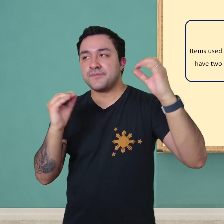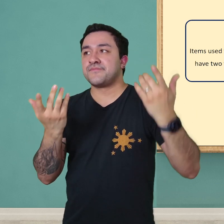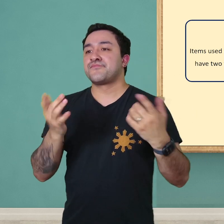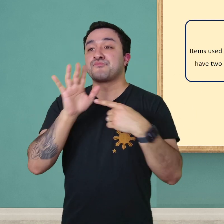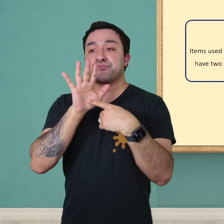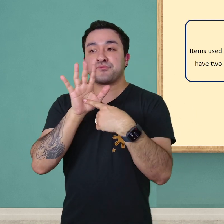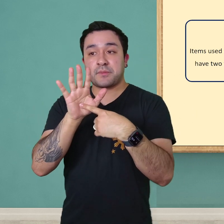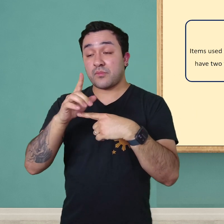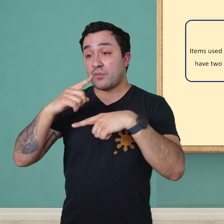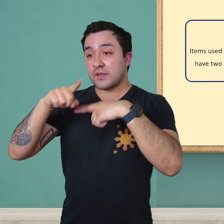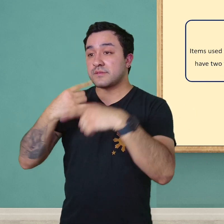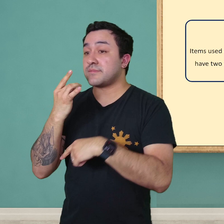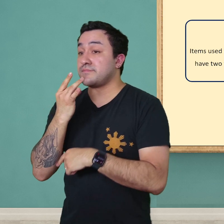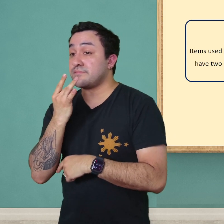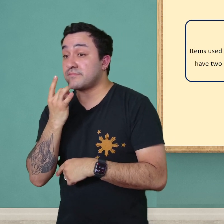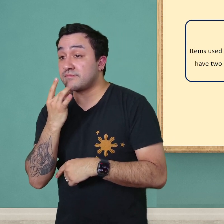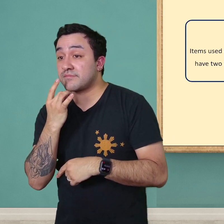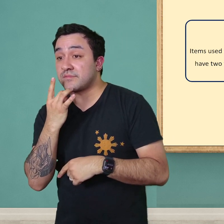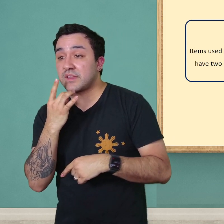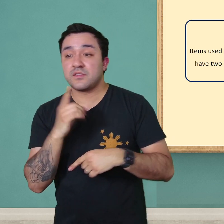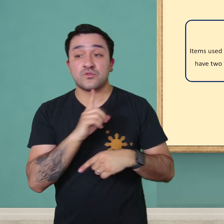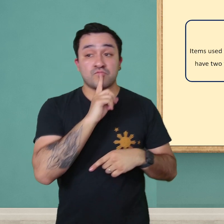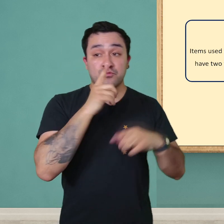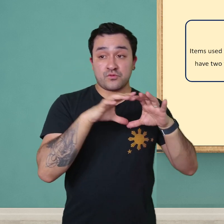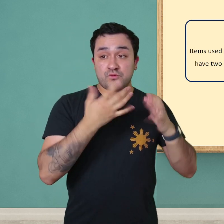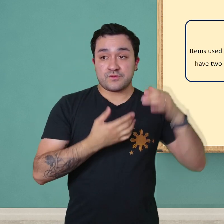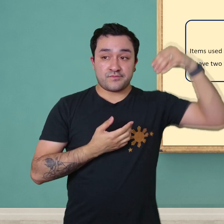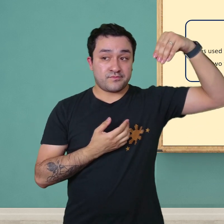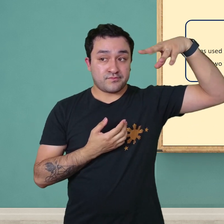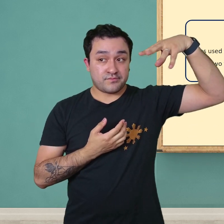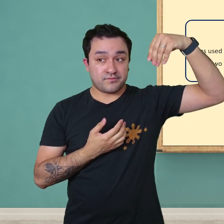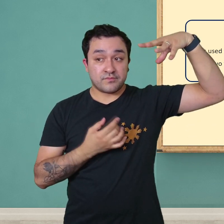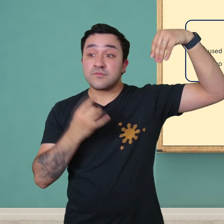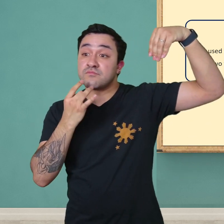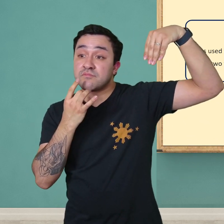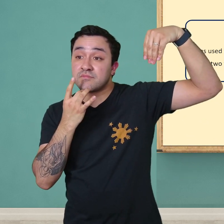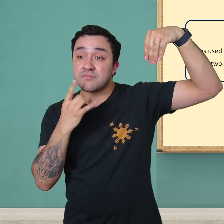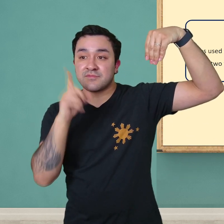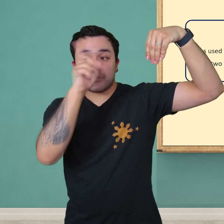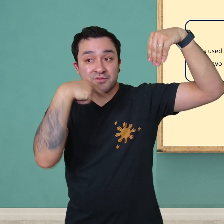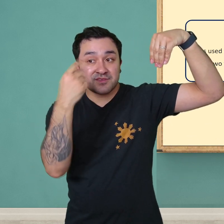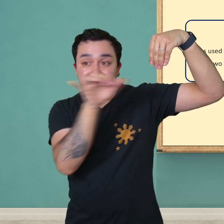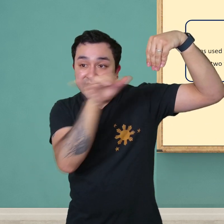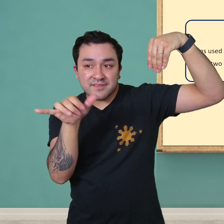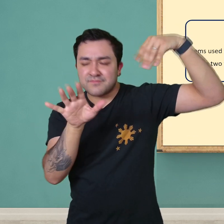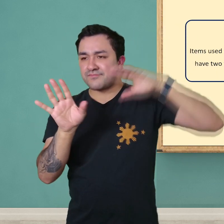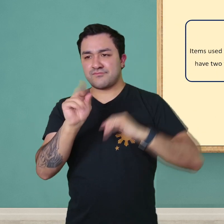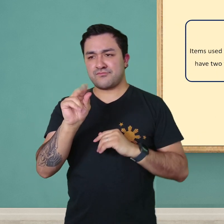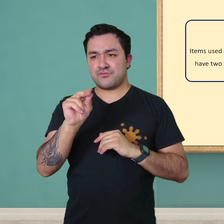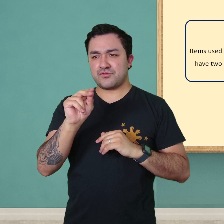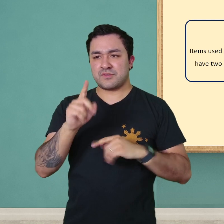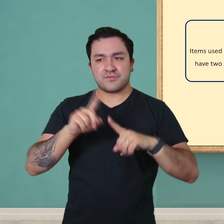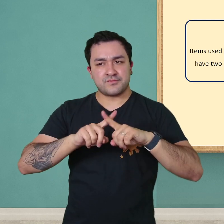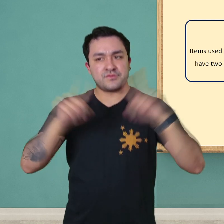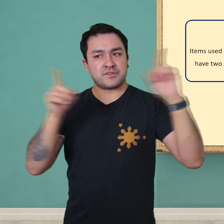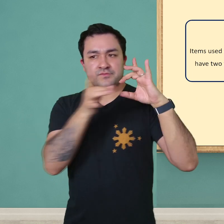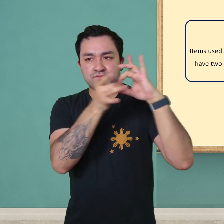For example, again in ASL, the sign light is unrelated to the meaning of